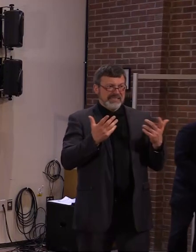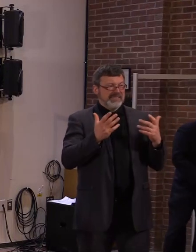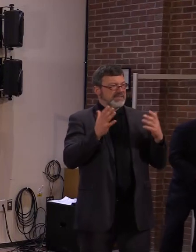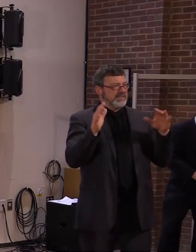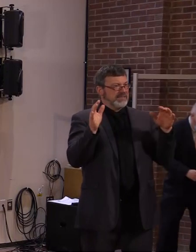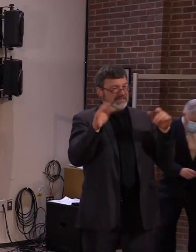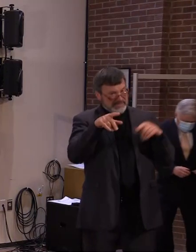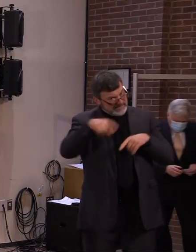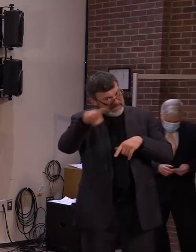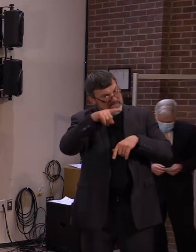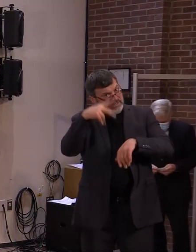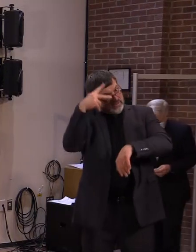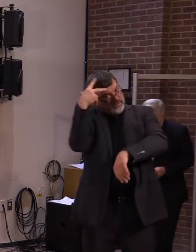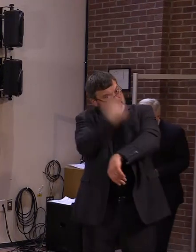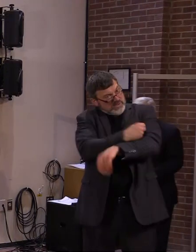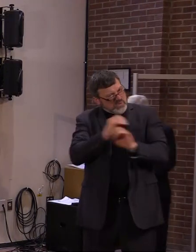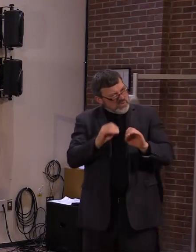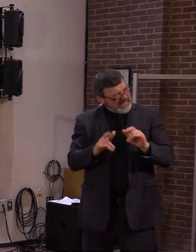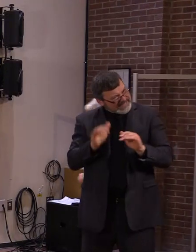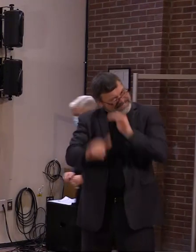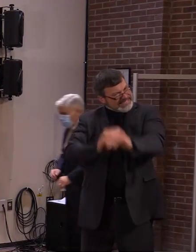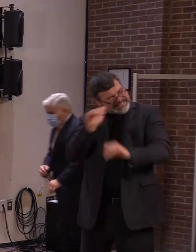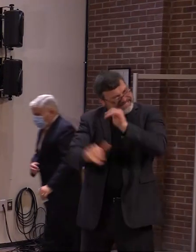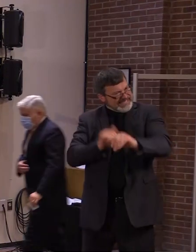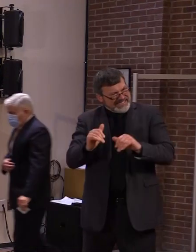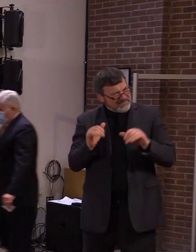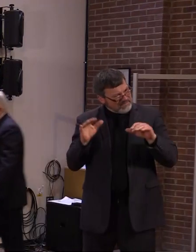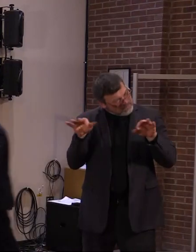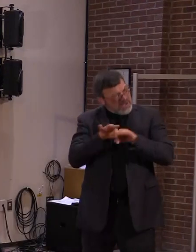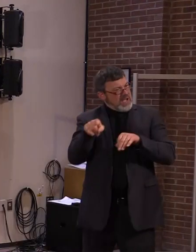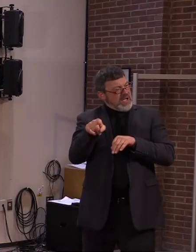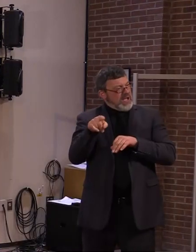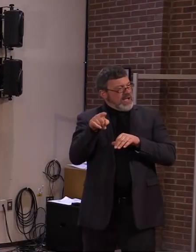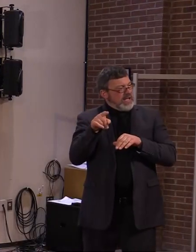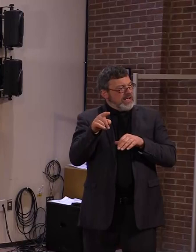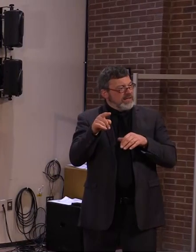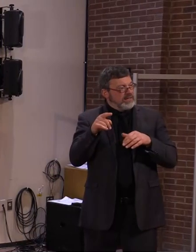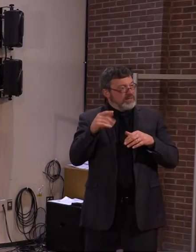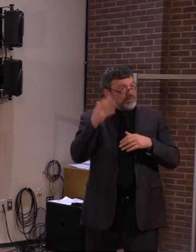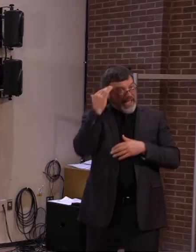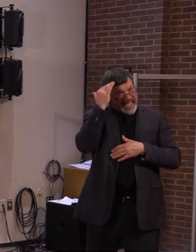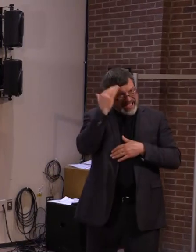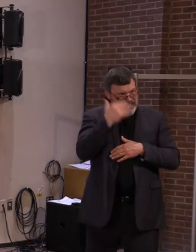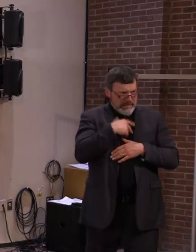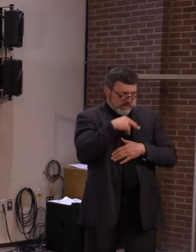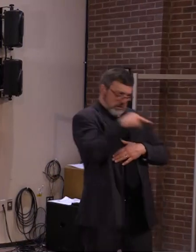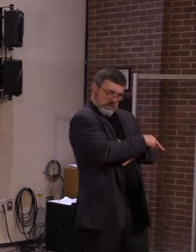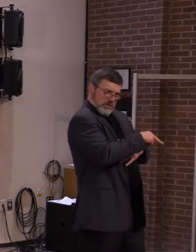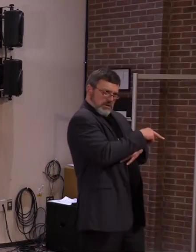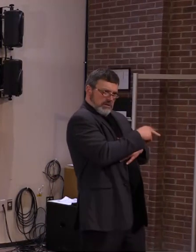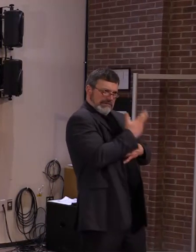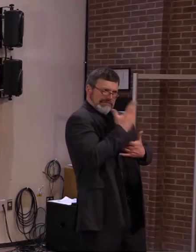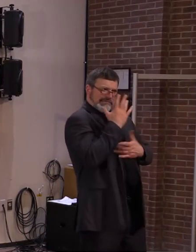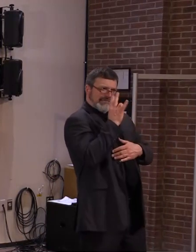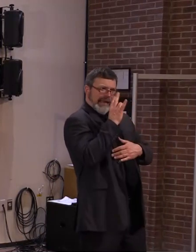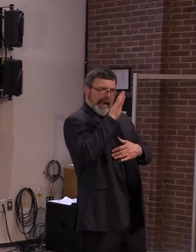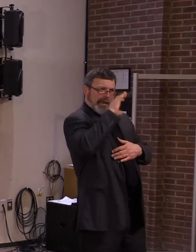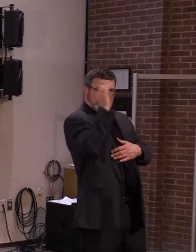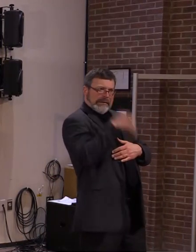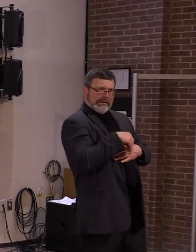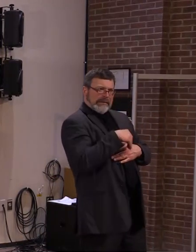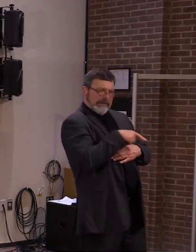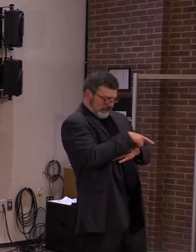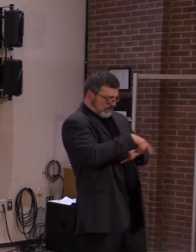routinely showing up at the emergency room quite seriously ill and without having been